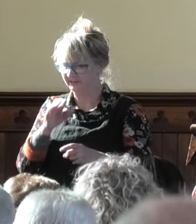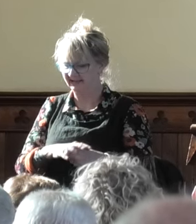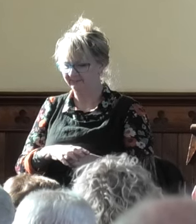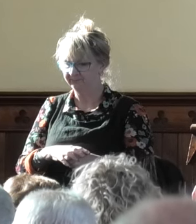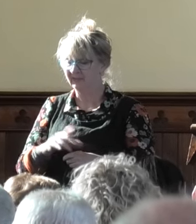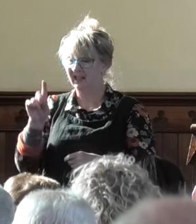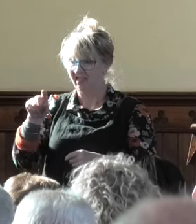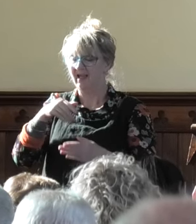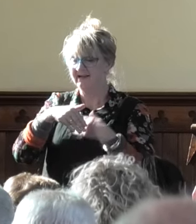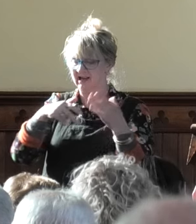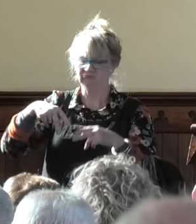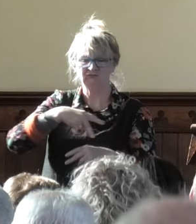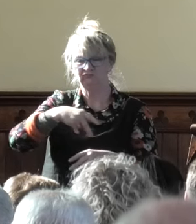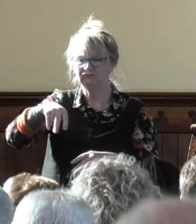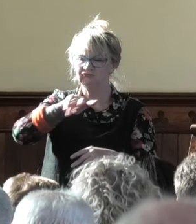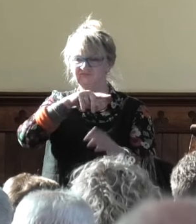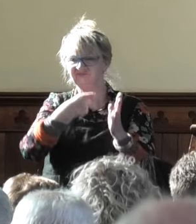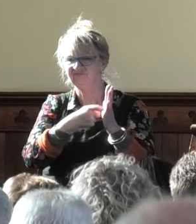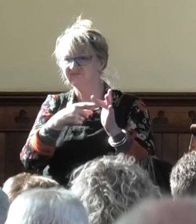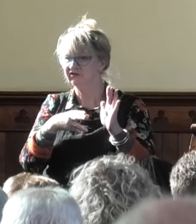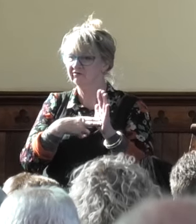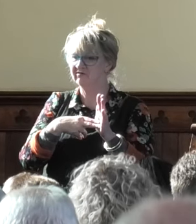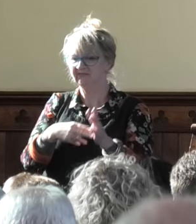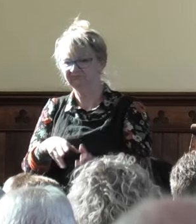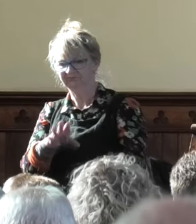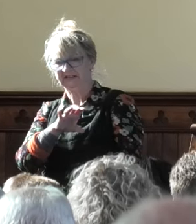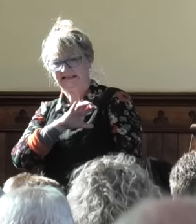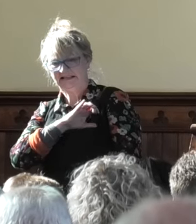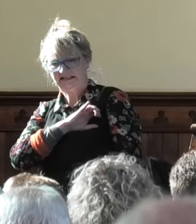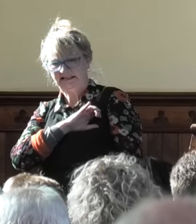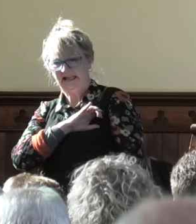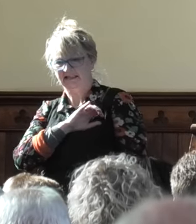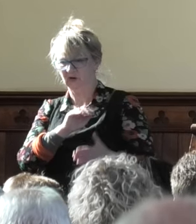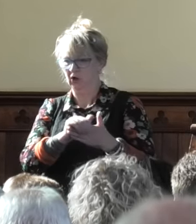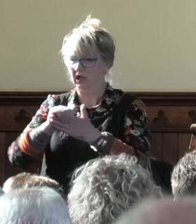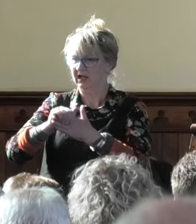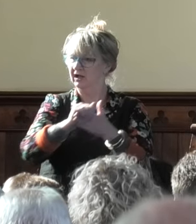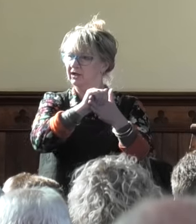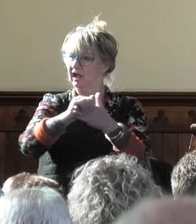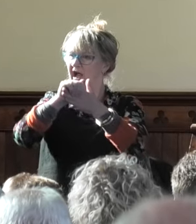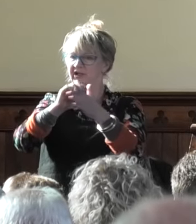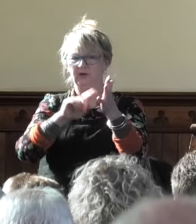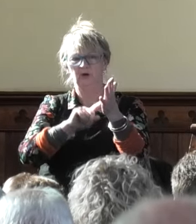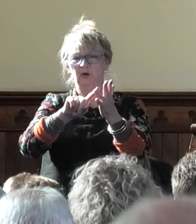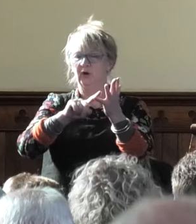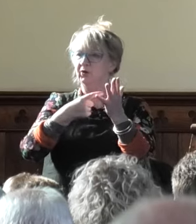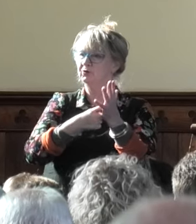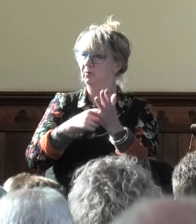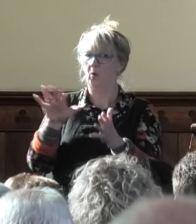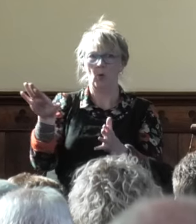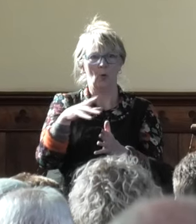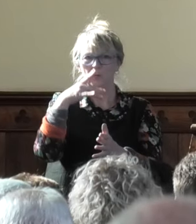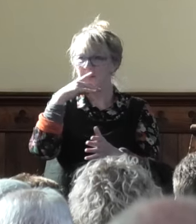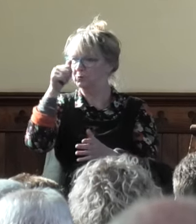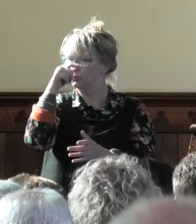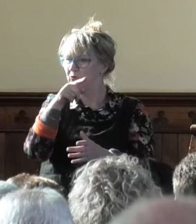day, Rinska did one of her characteristic kind of Rinska-guided tours. It was clear that everybody knew her